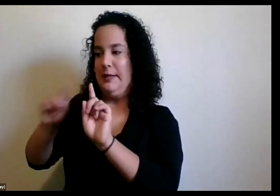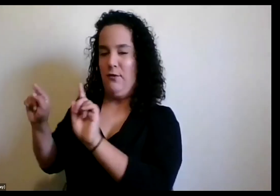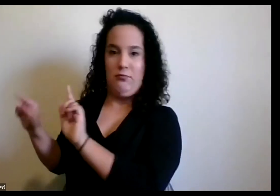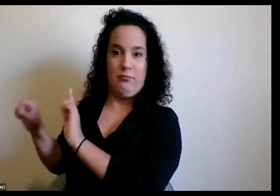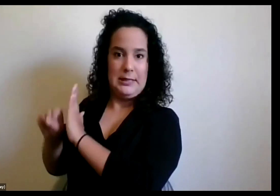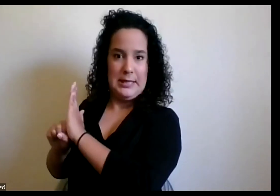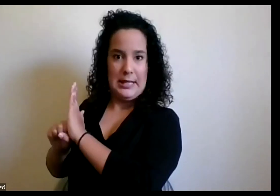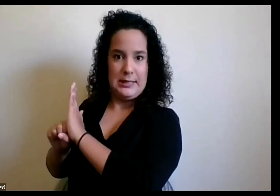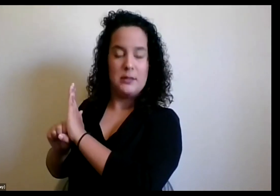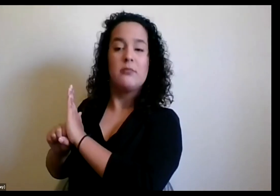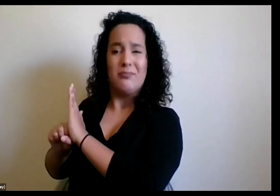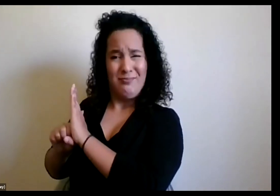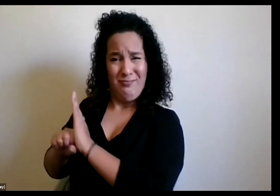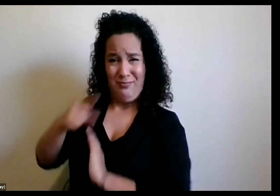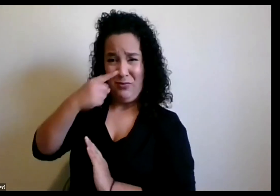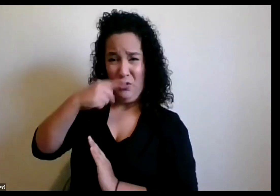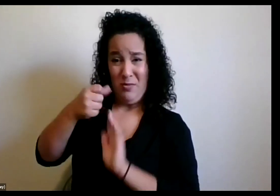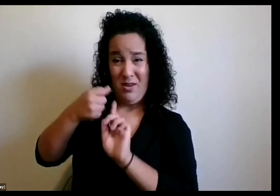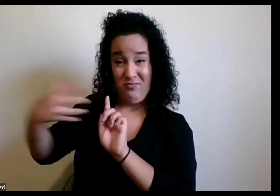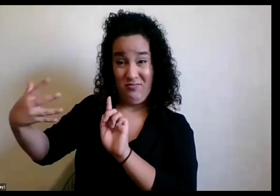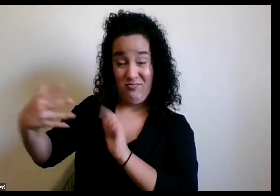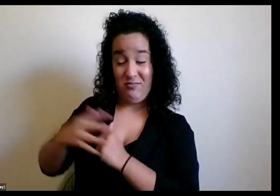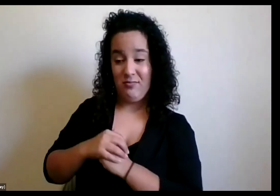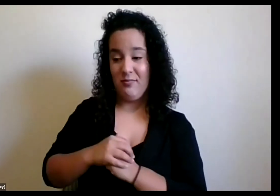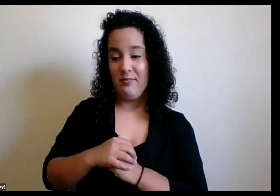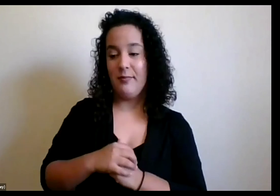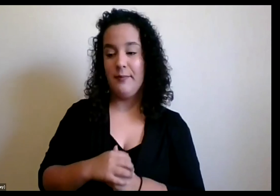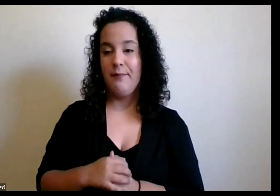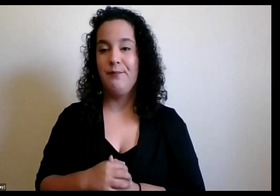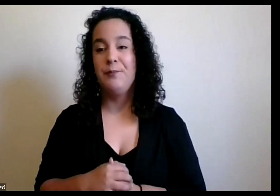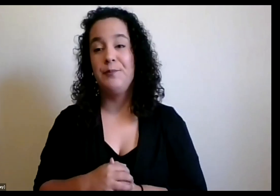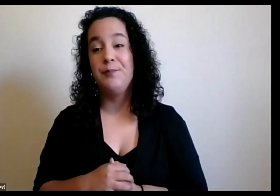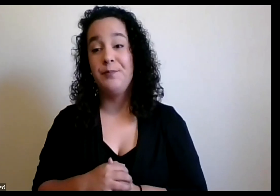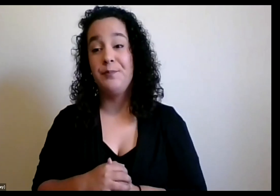Kyle, why don't you start us off in that, and then and